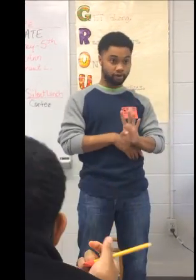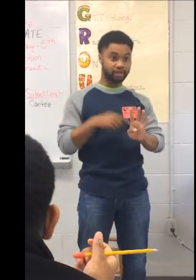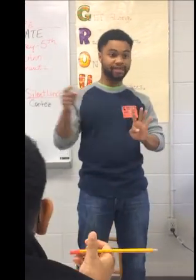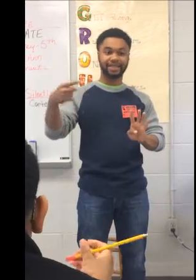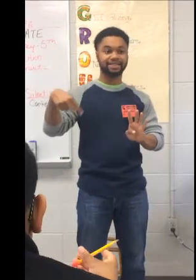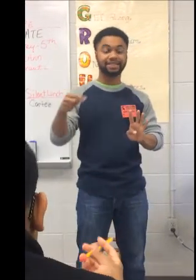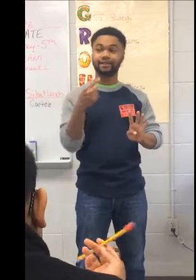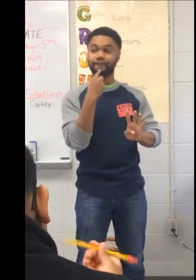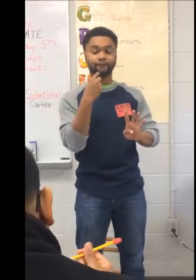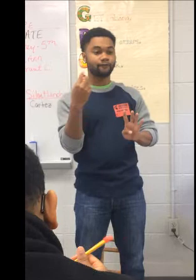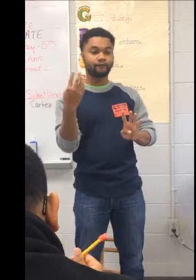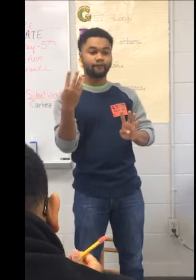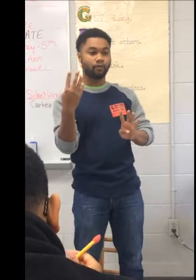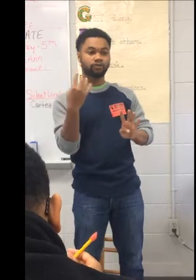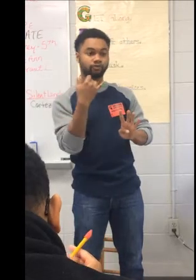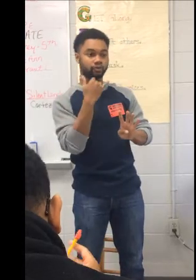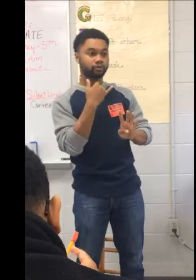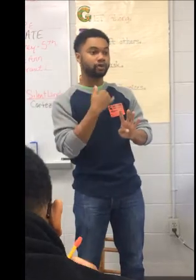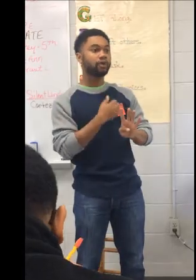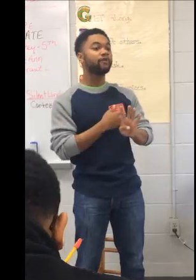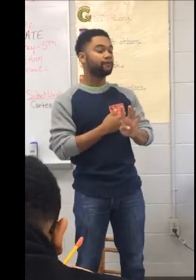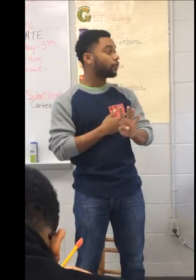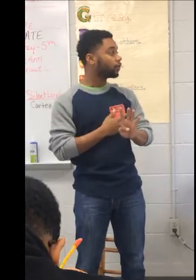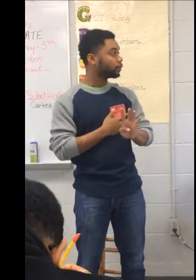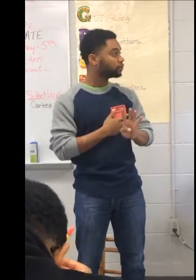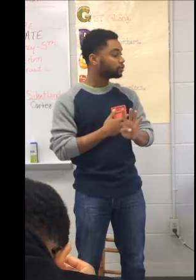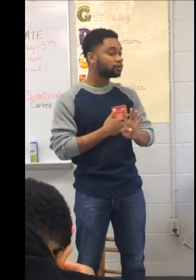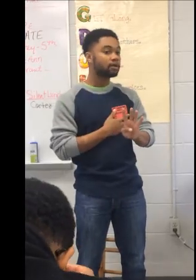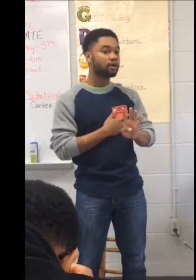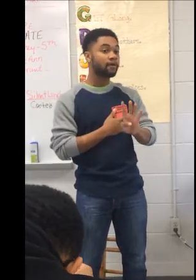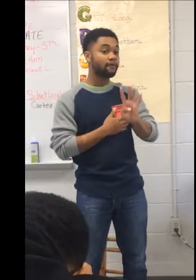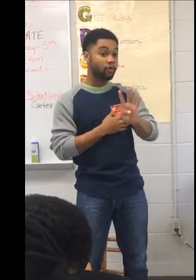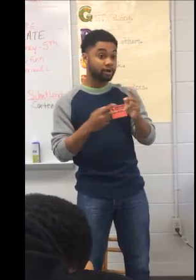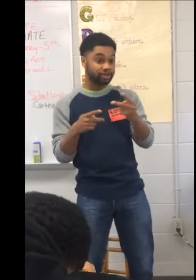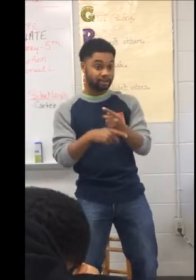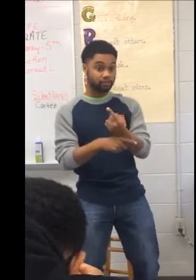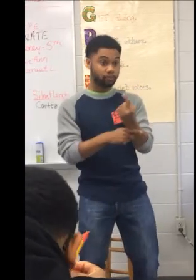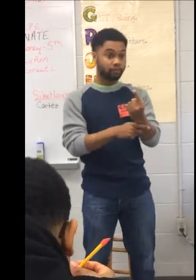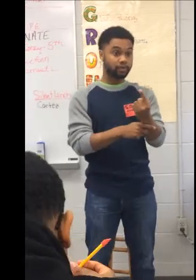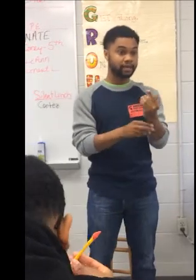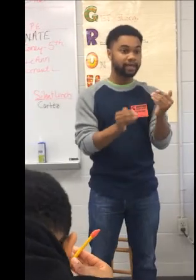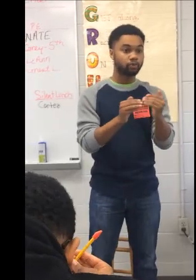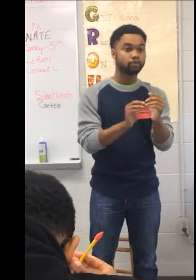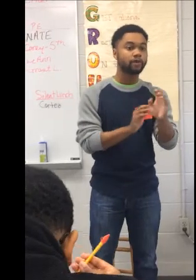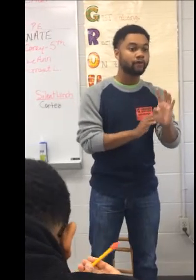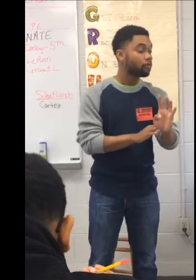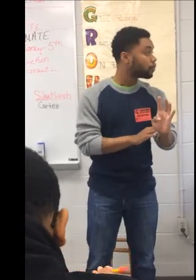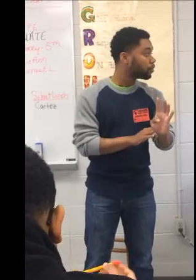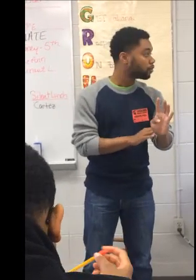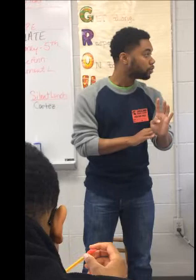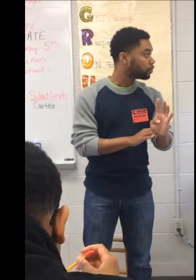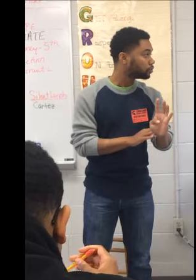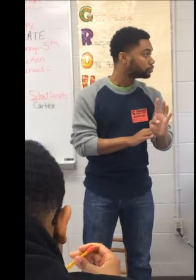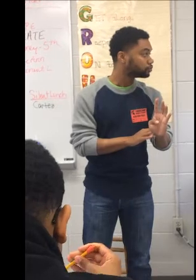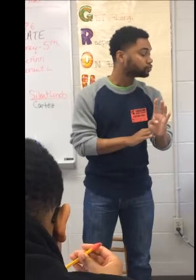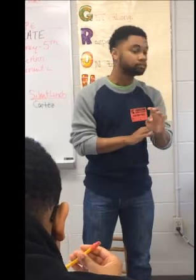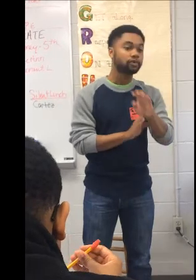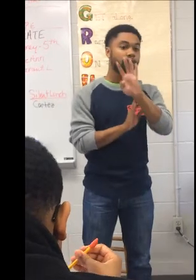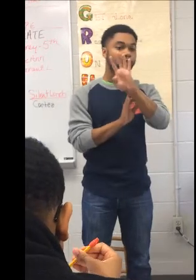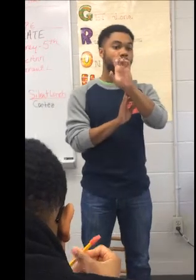times 2 is 4. 4 times 1 is 4. Okay? Then we should